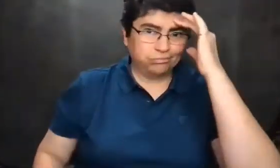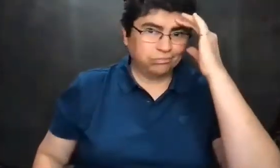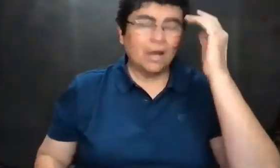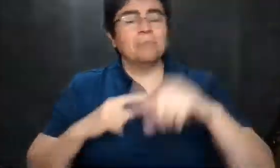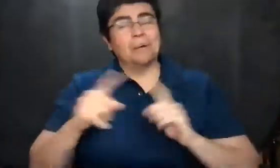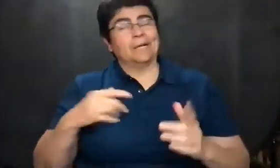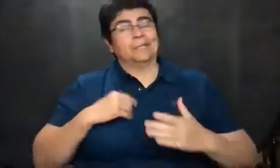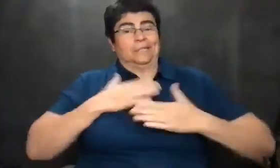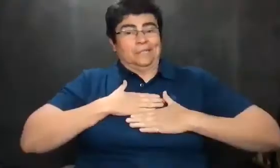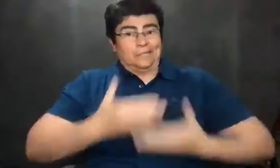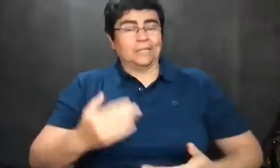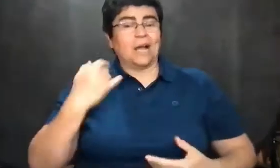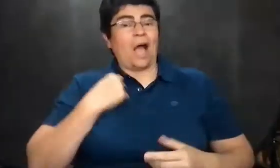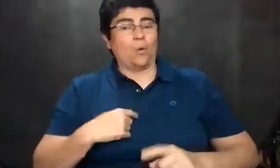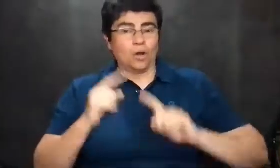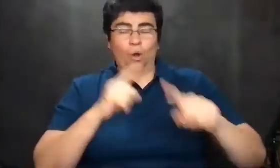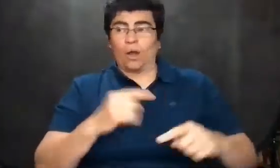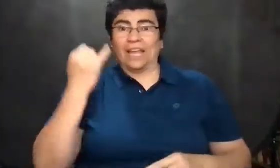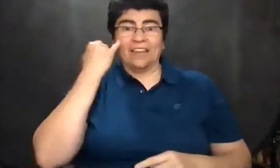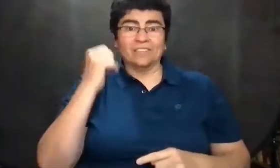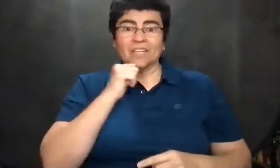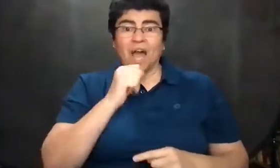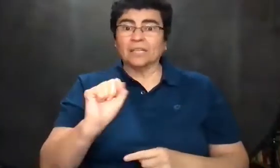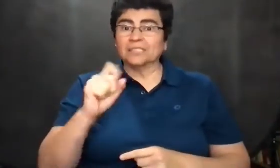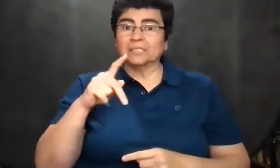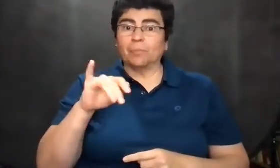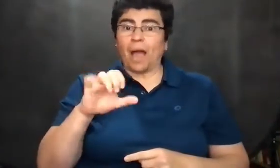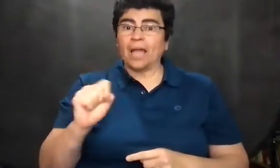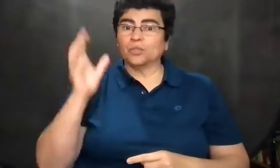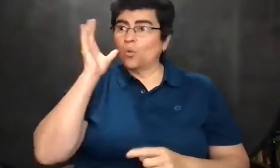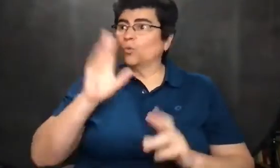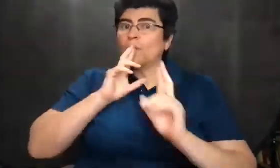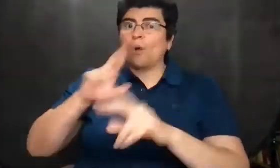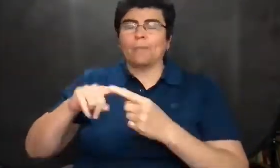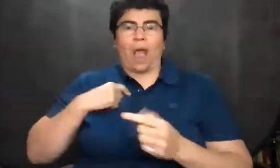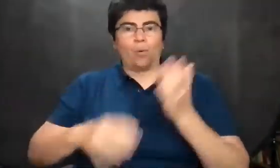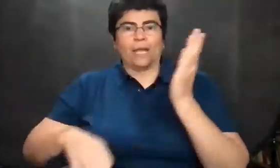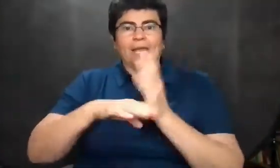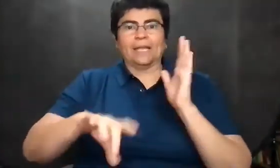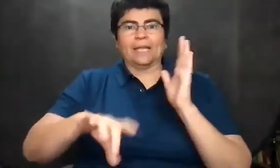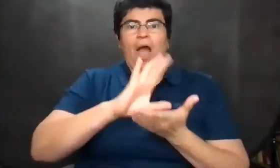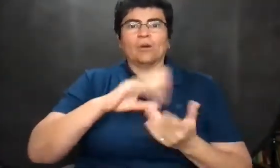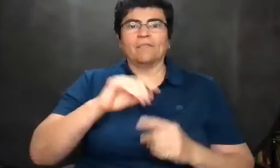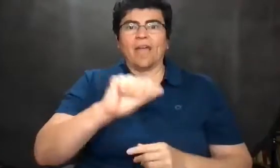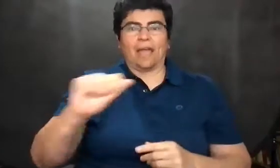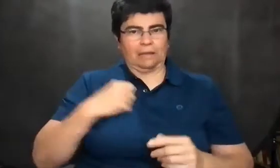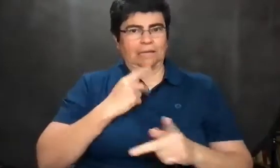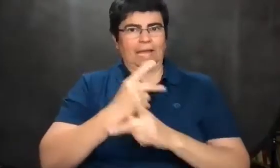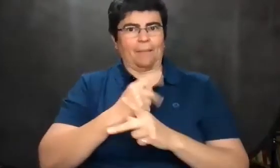was afraid that if I didn't, the spies would report me and I'd get kicked out of AA. It kept me sober for a long, long time, and I